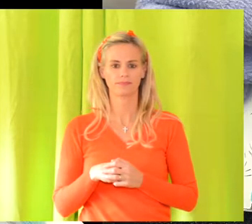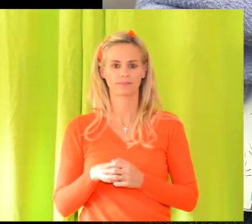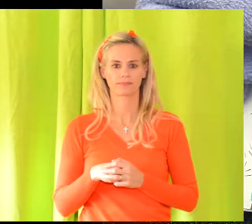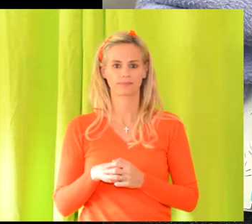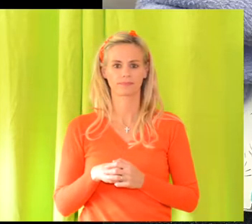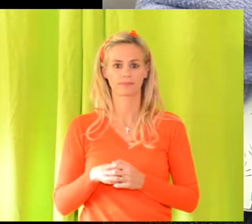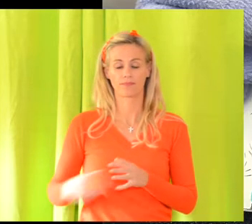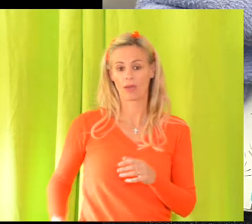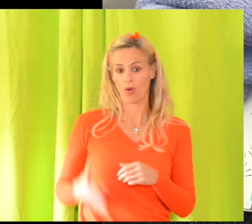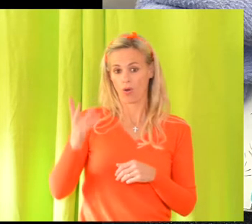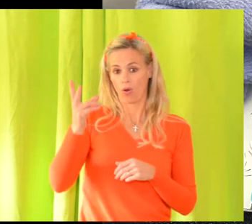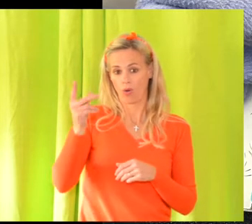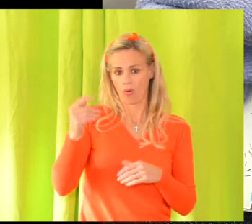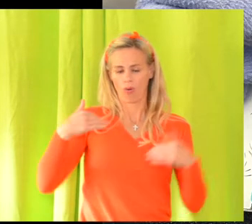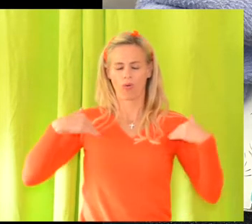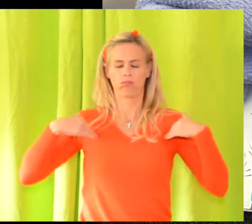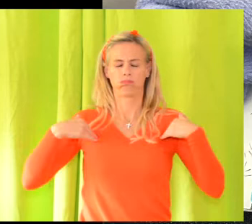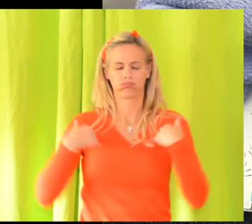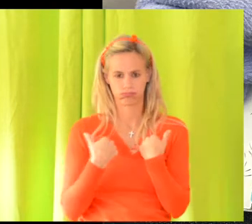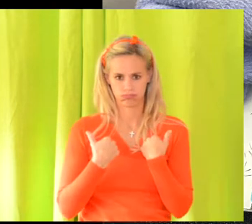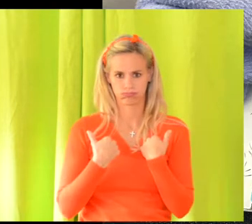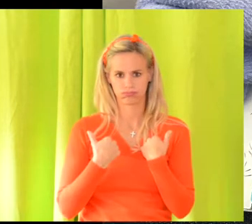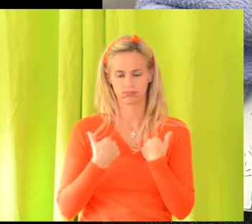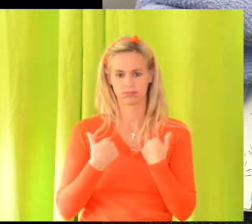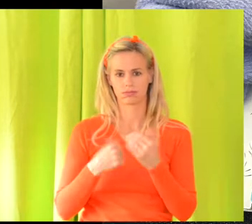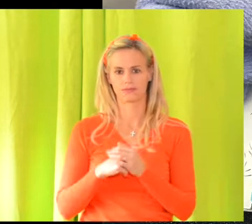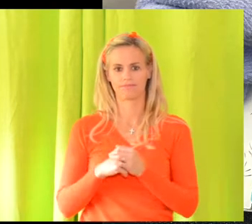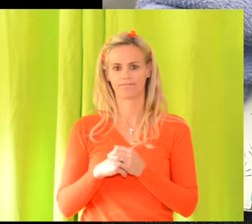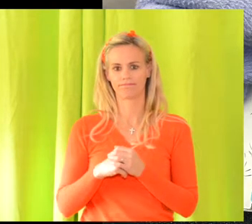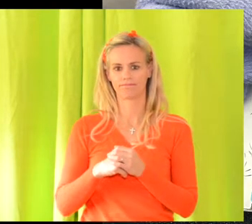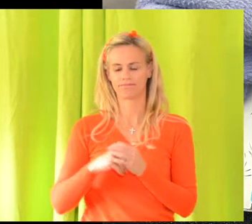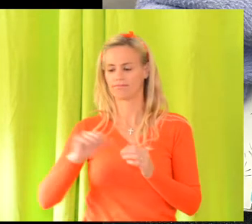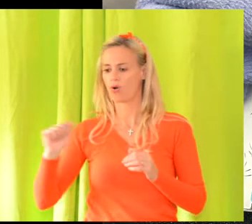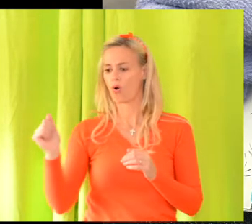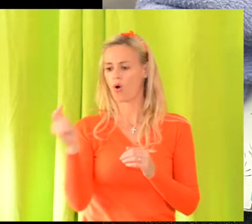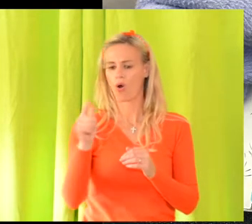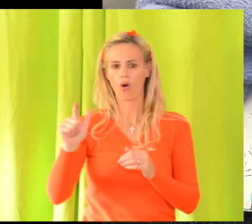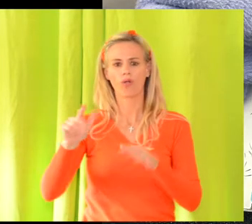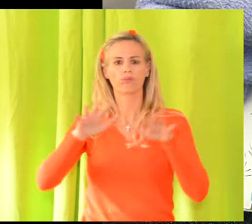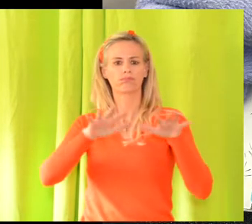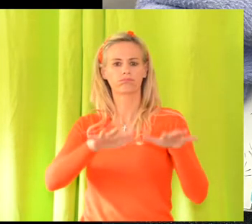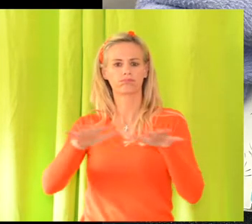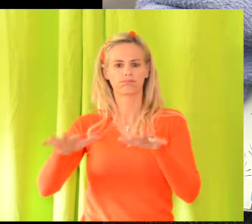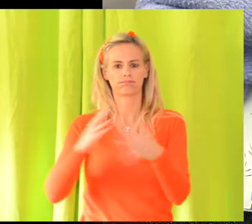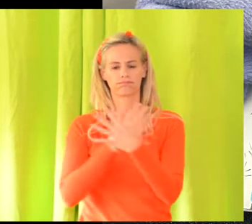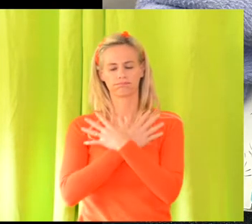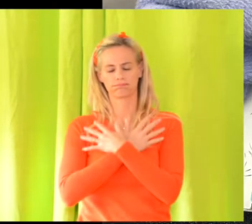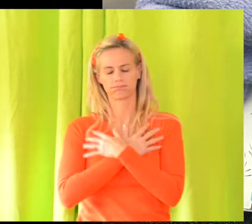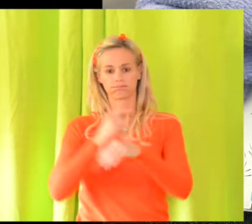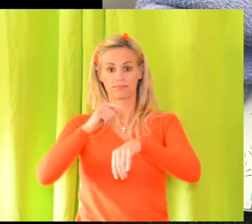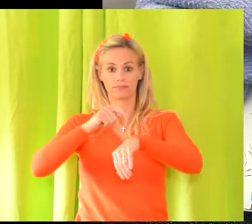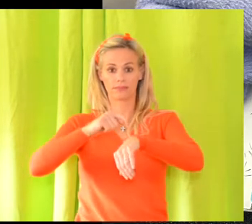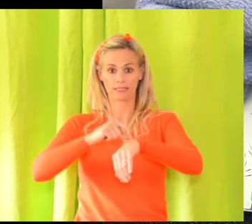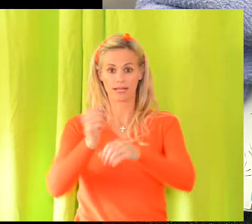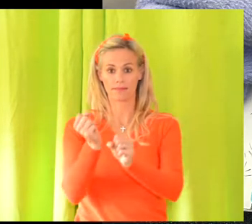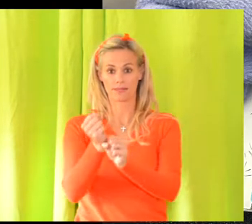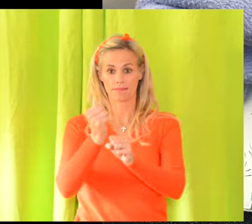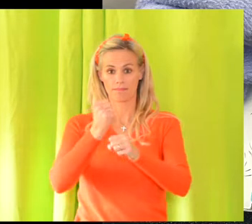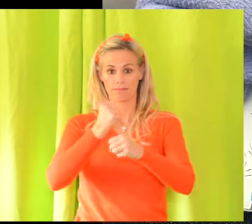Pups are pooped out. They all rest. Time to make them look